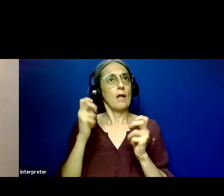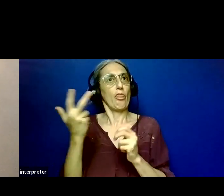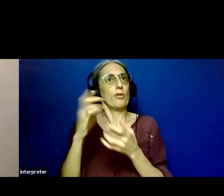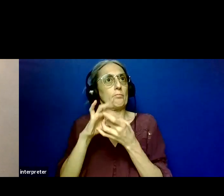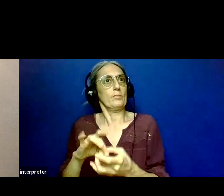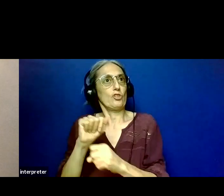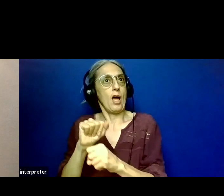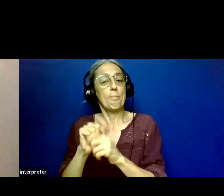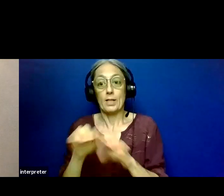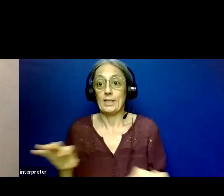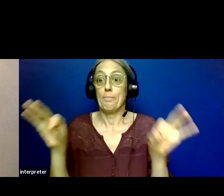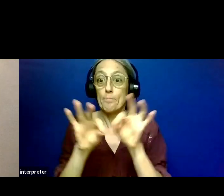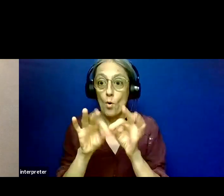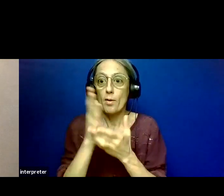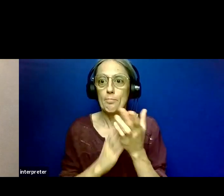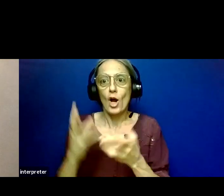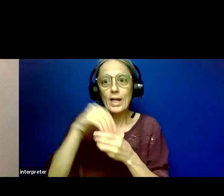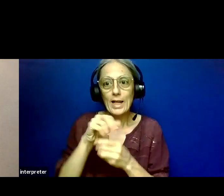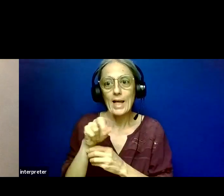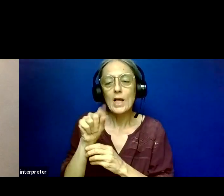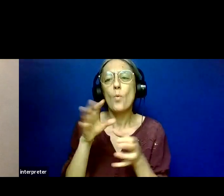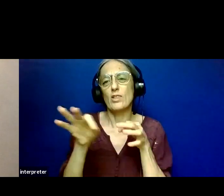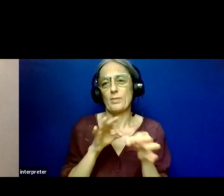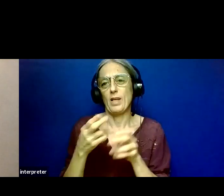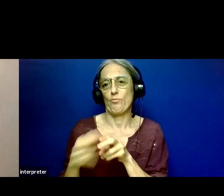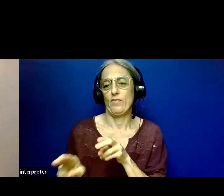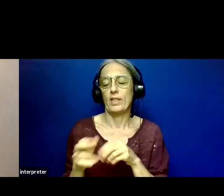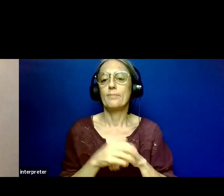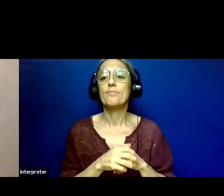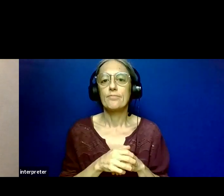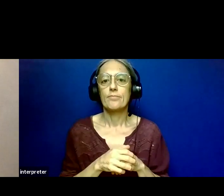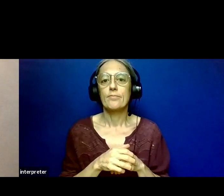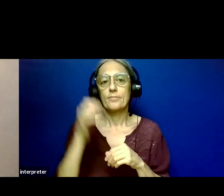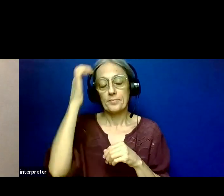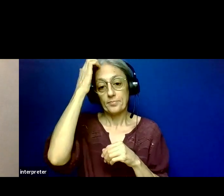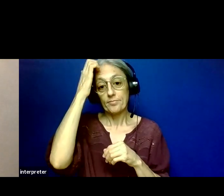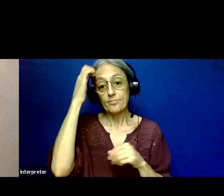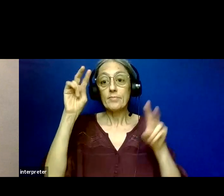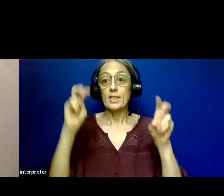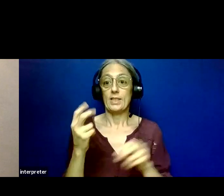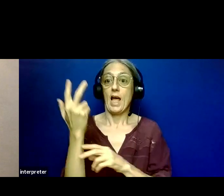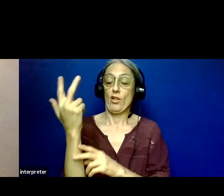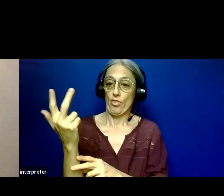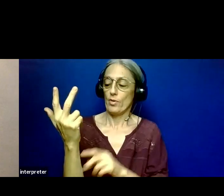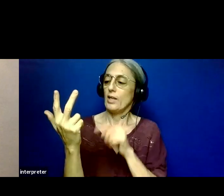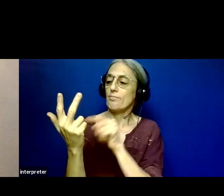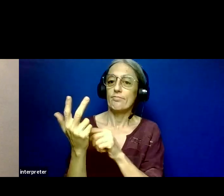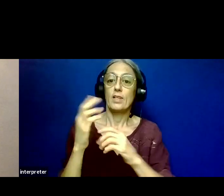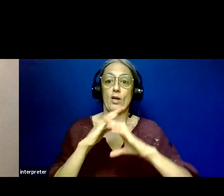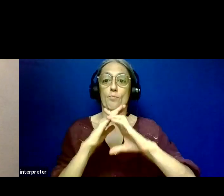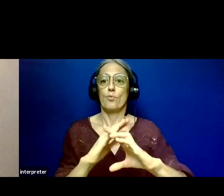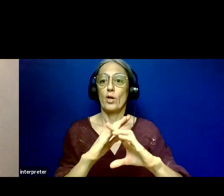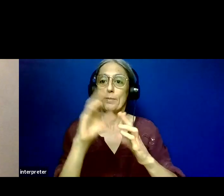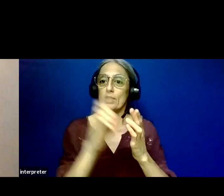of the ADA, and I wanted to cover it briefly. So everyone gets involved here. Title III prohibits discrimination on the basis